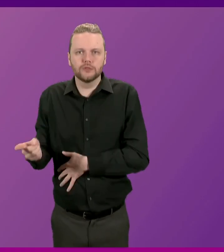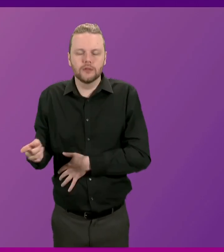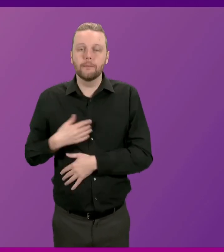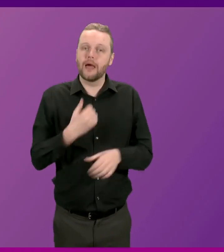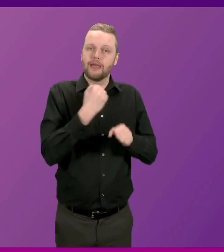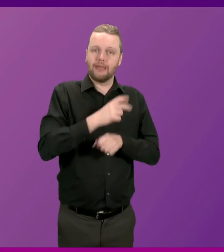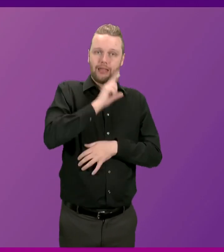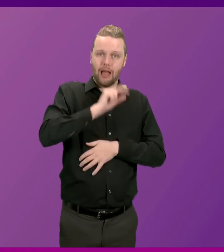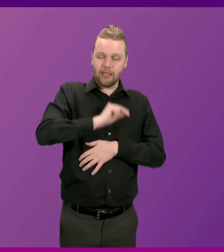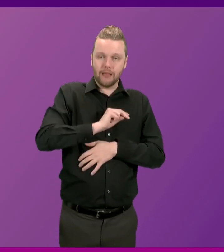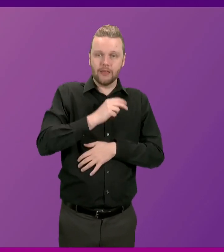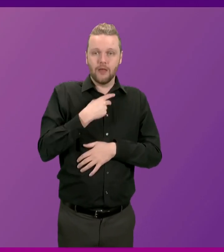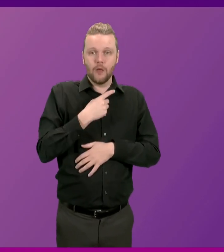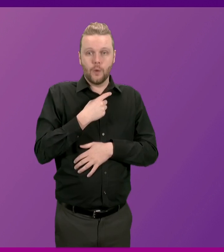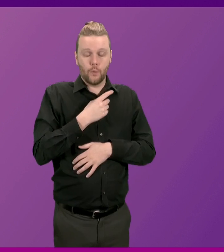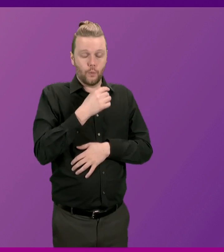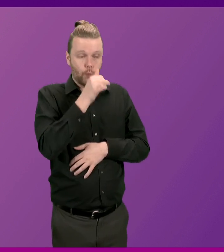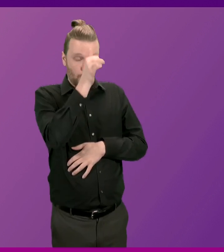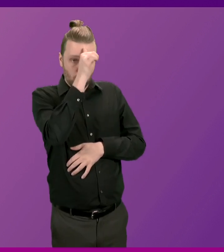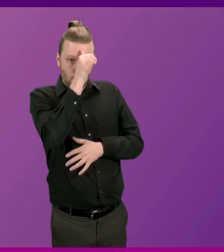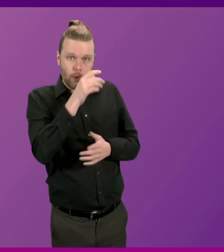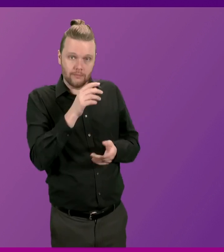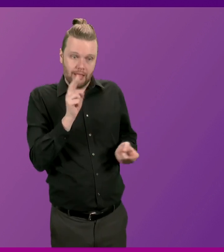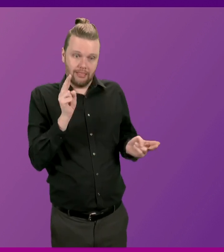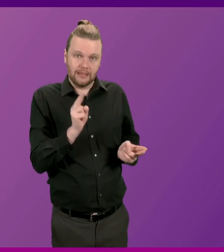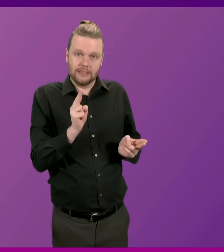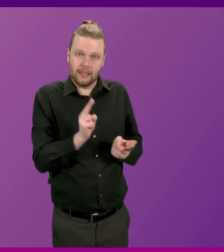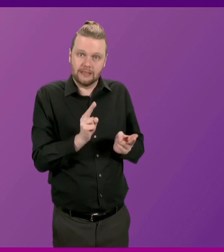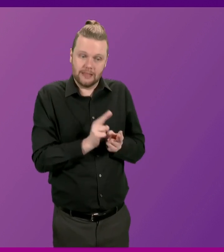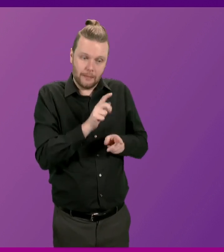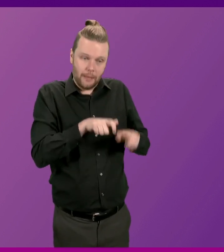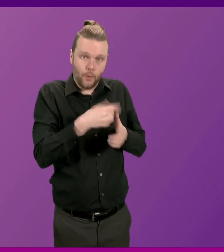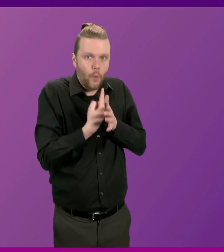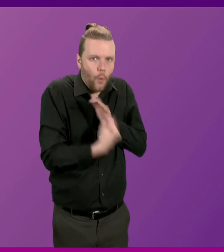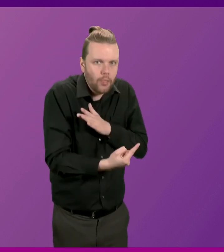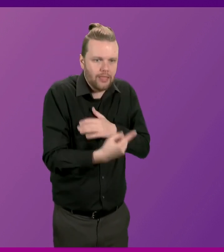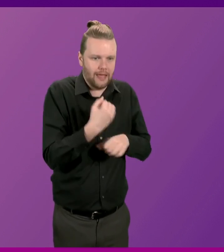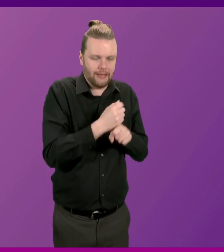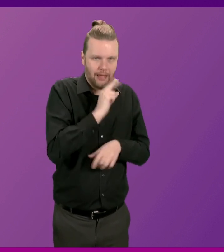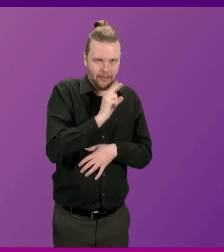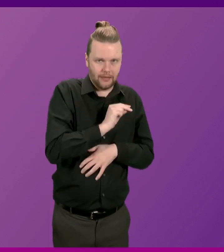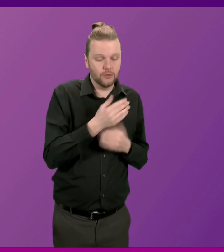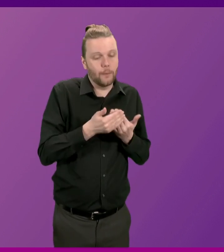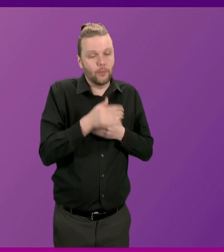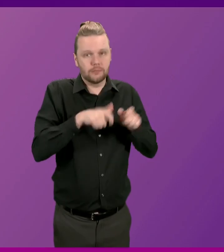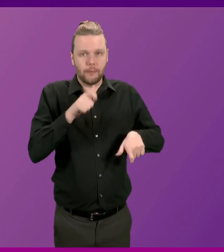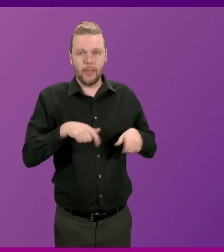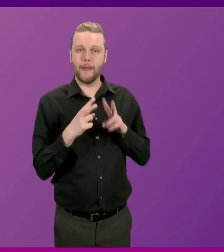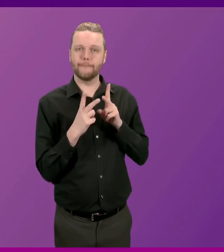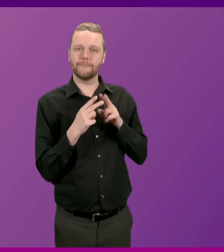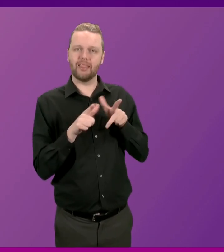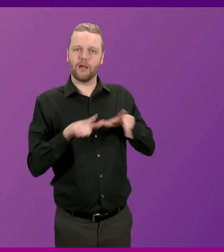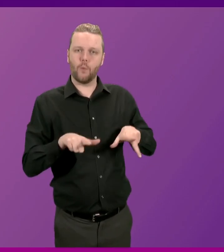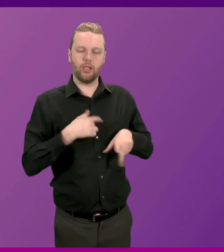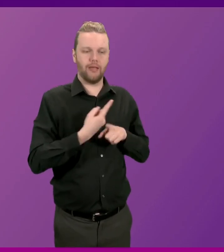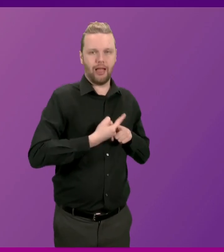Gaelic speakers, we know there are less and less people who only speak Gaelic. So the majority of Gaelic speakers are bilingual between